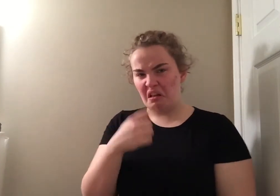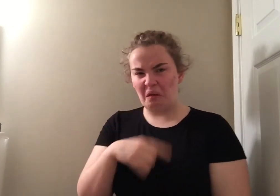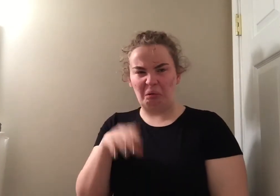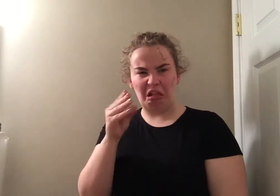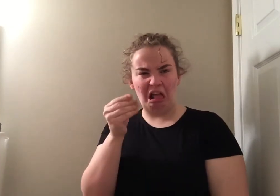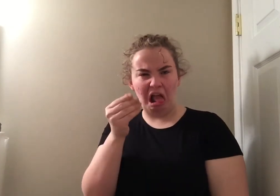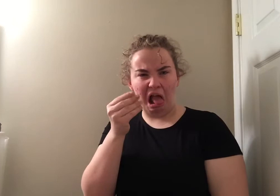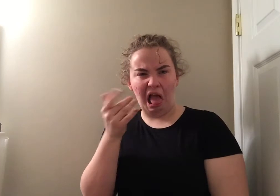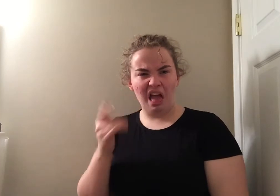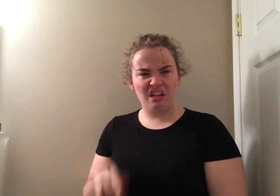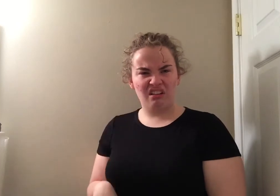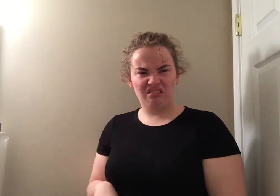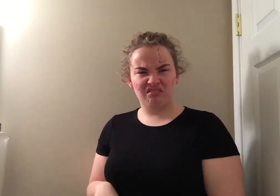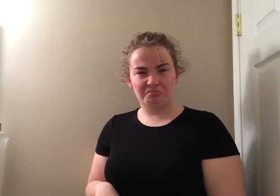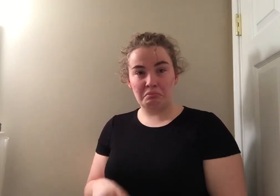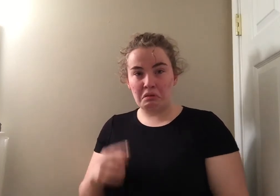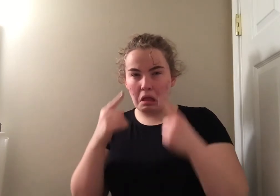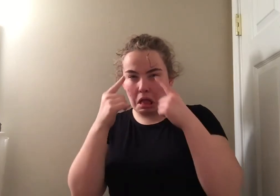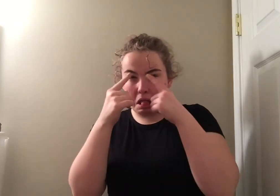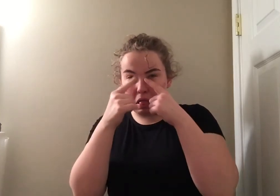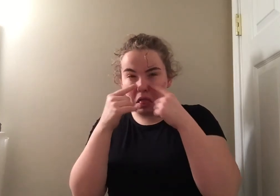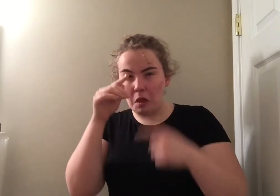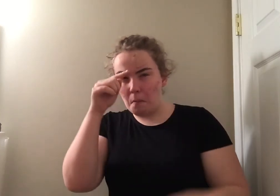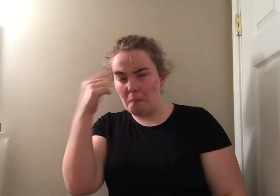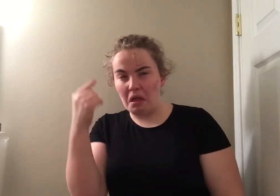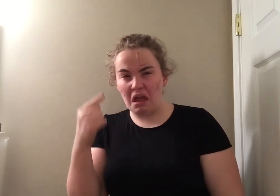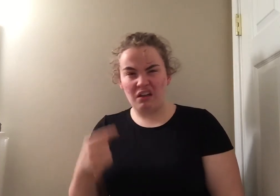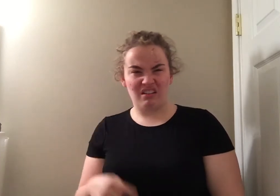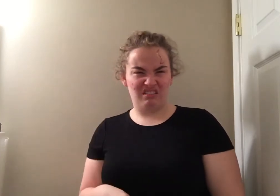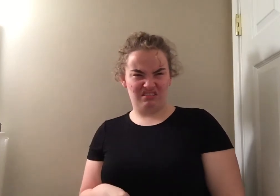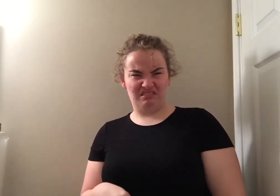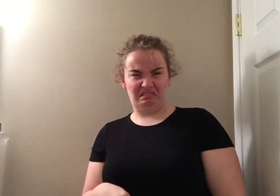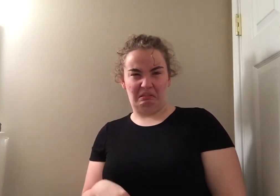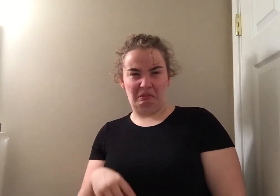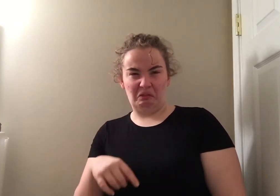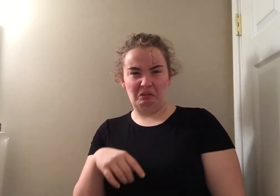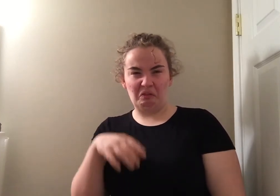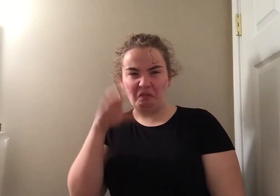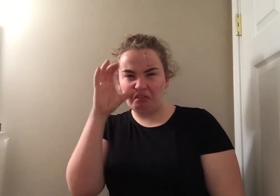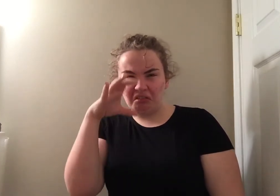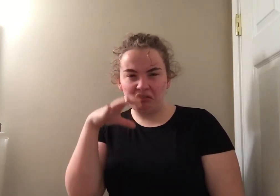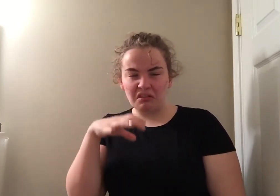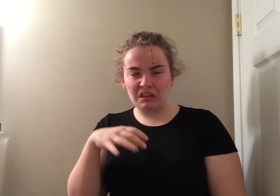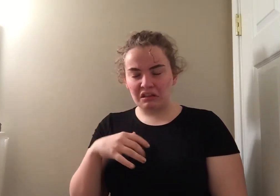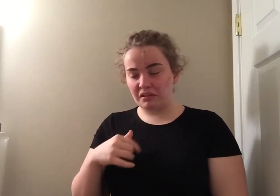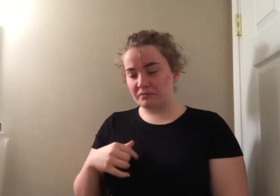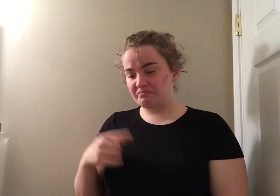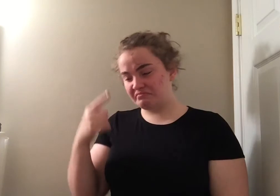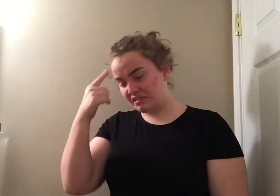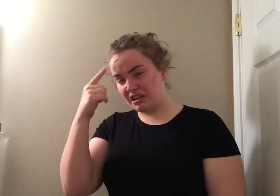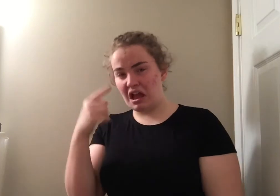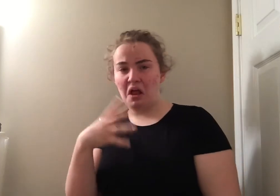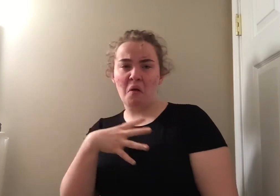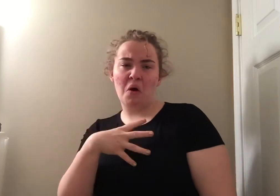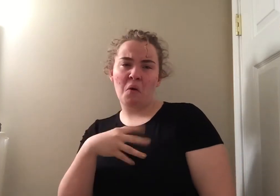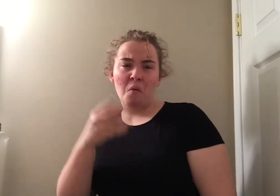his small black eyes were beady. And she thought his sweet white fur was not so